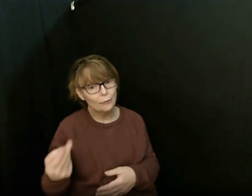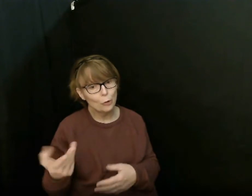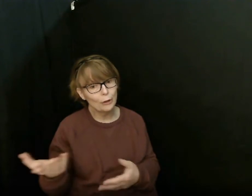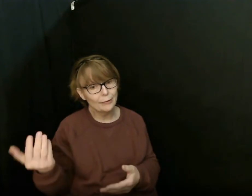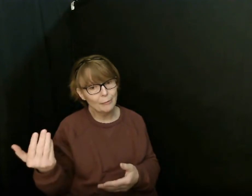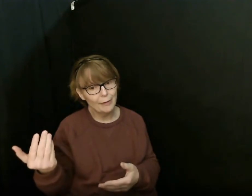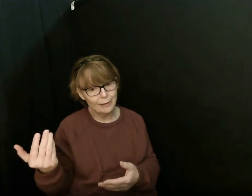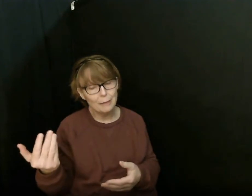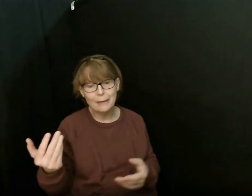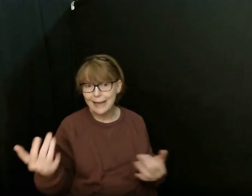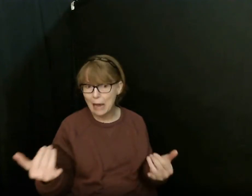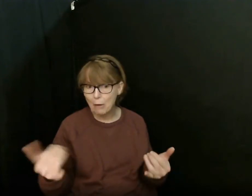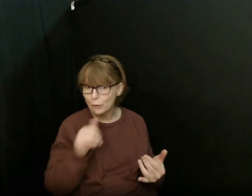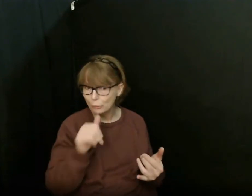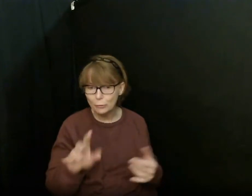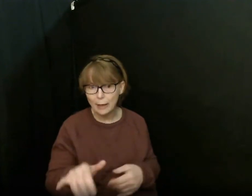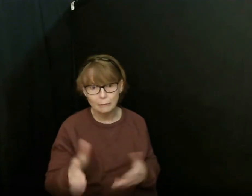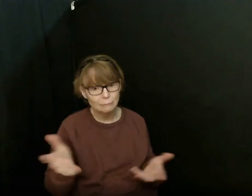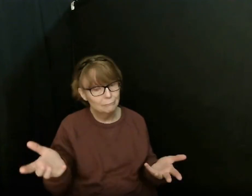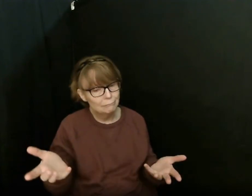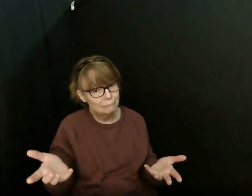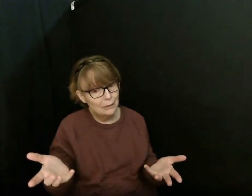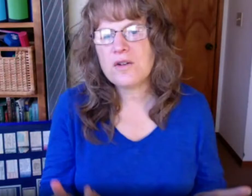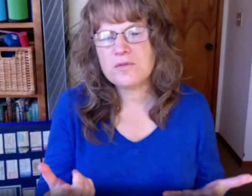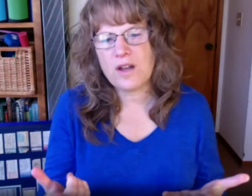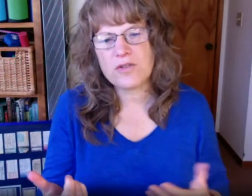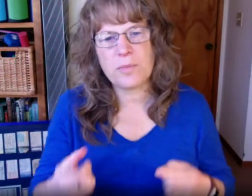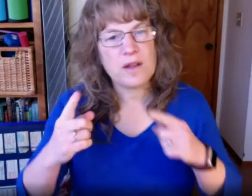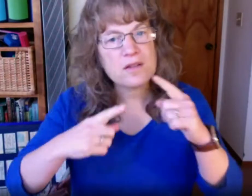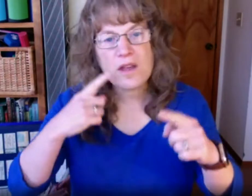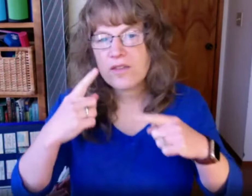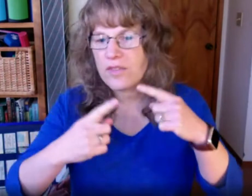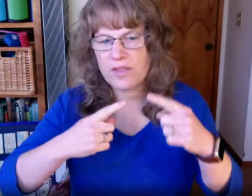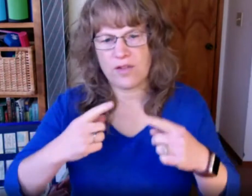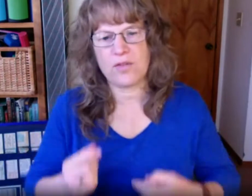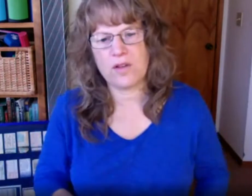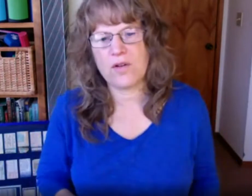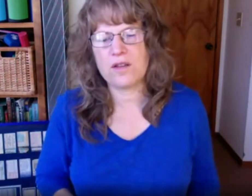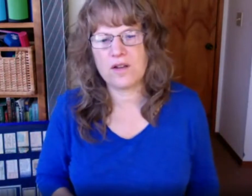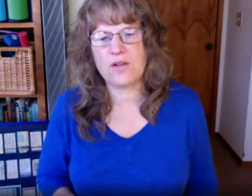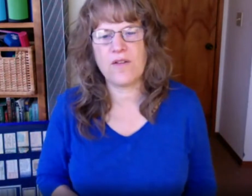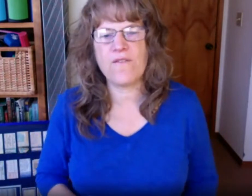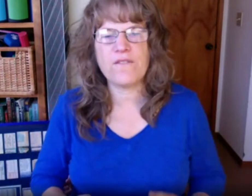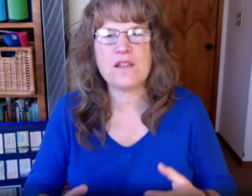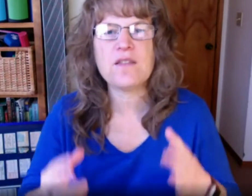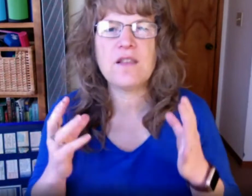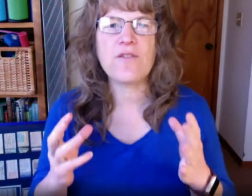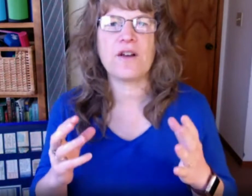historically something they did, but now they don't do that. Well, Dr. Bill does this though, so it feels different. It